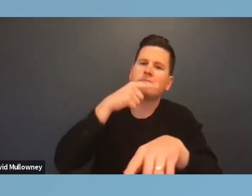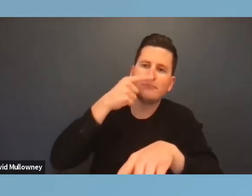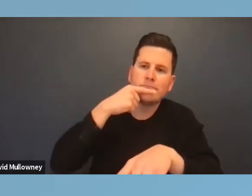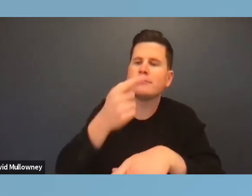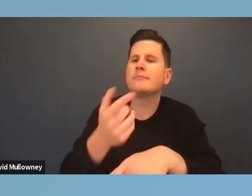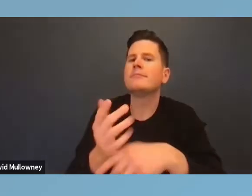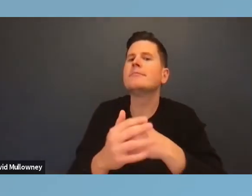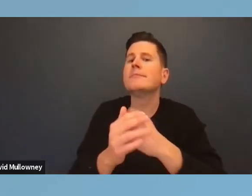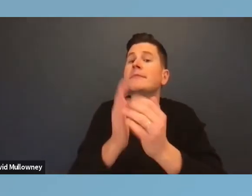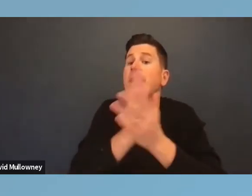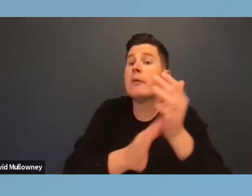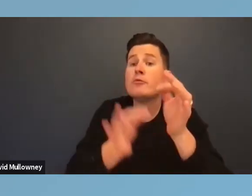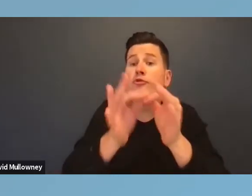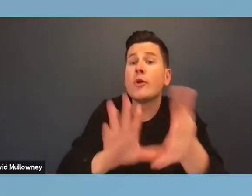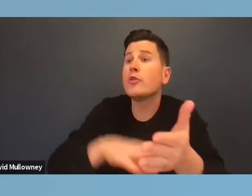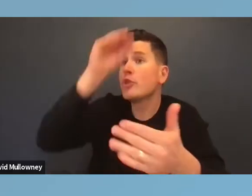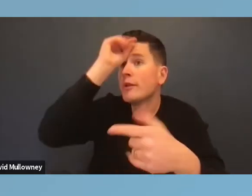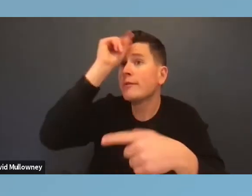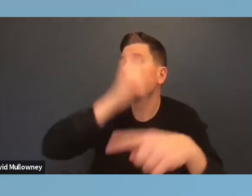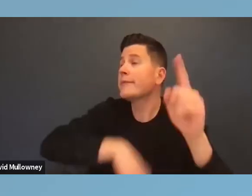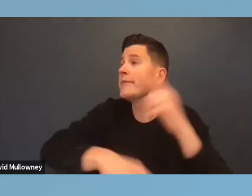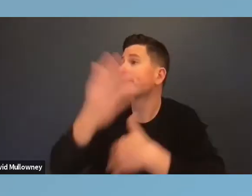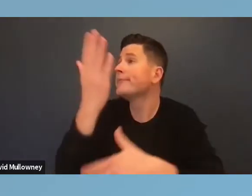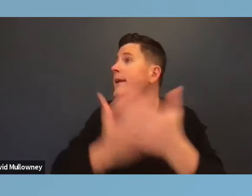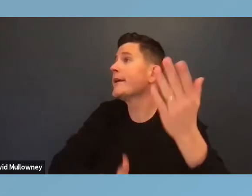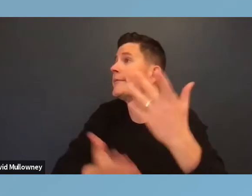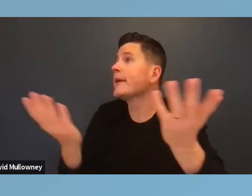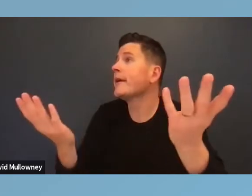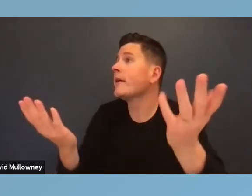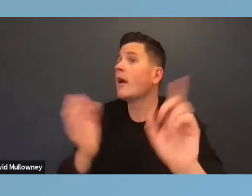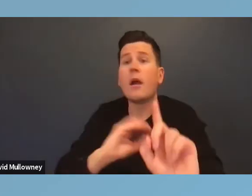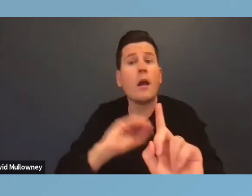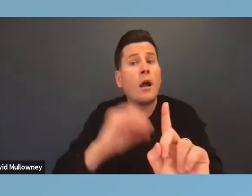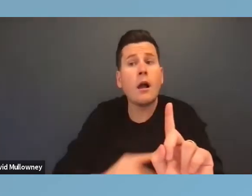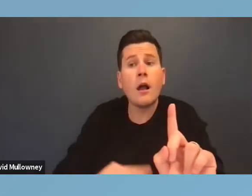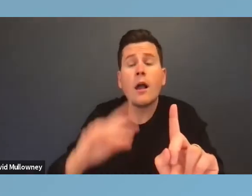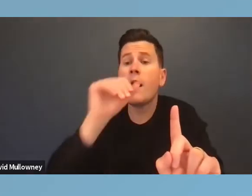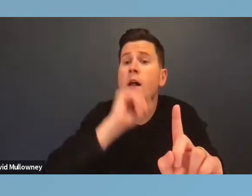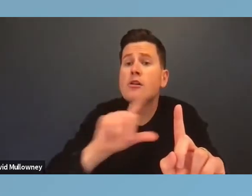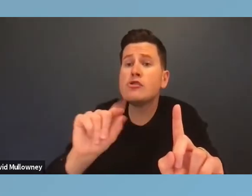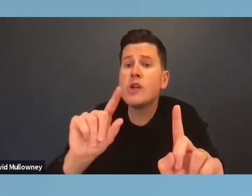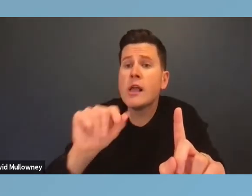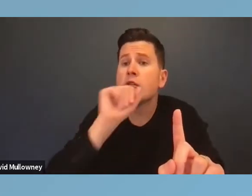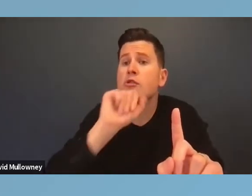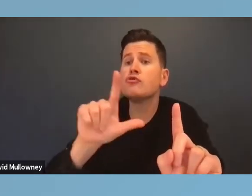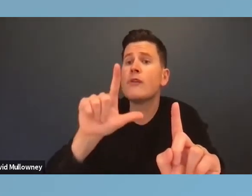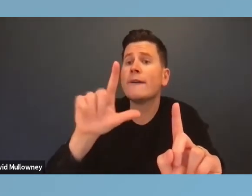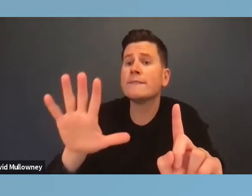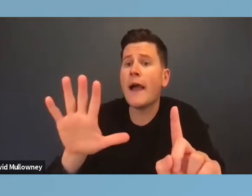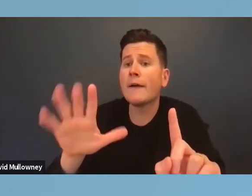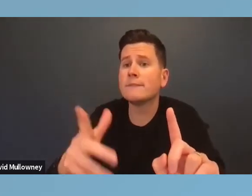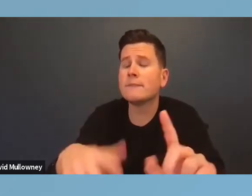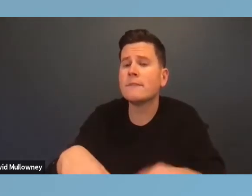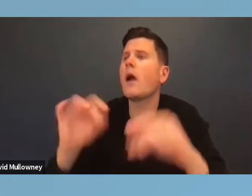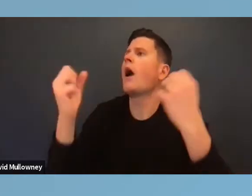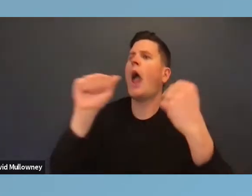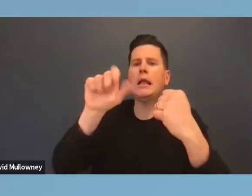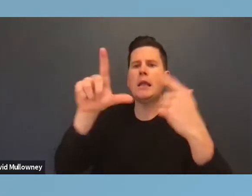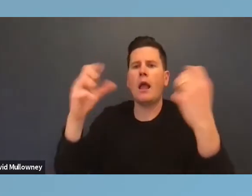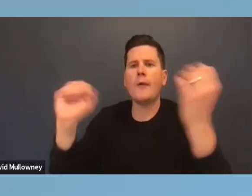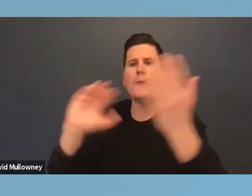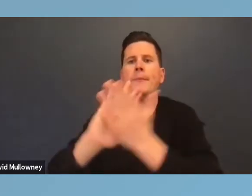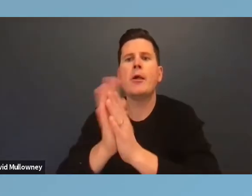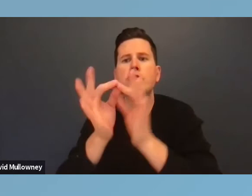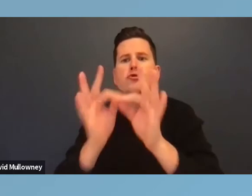take years of struggle to improve it. Perhaps an interpreter learns sign language at age 20